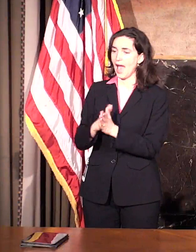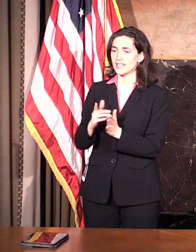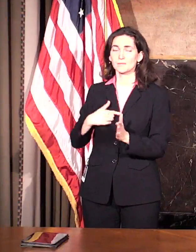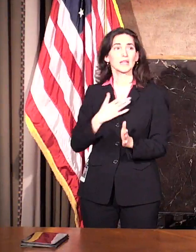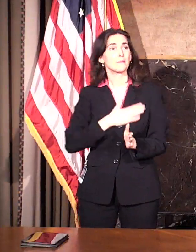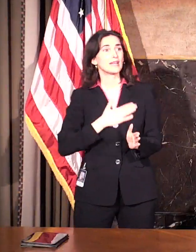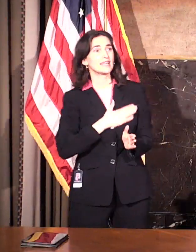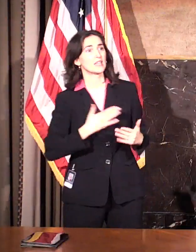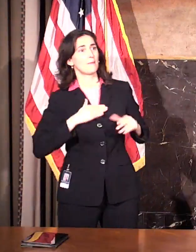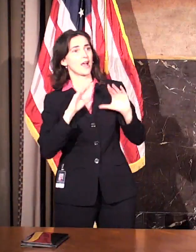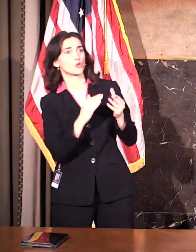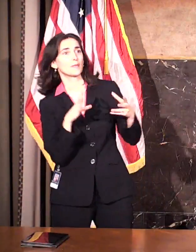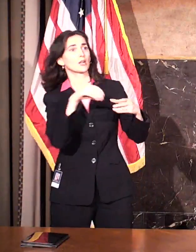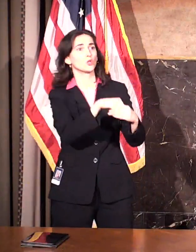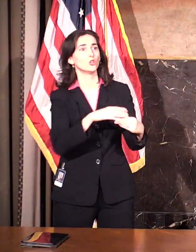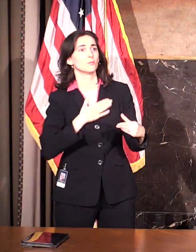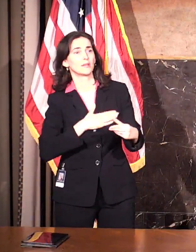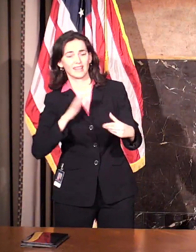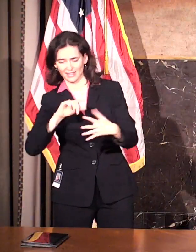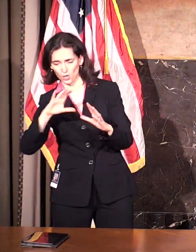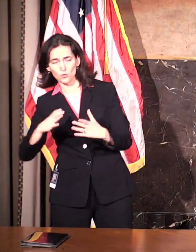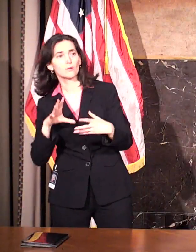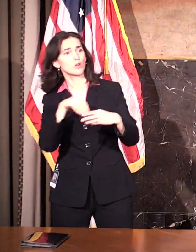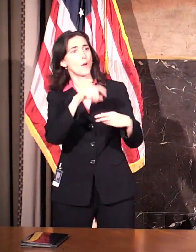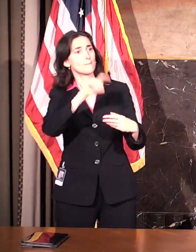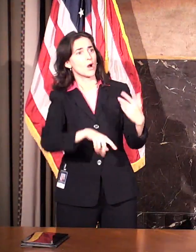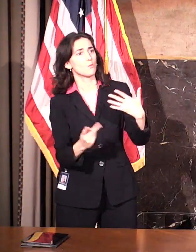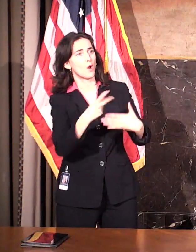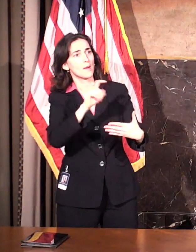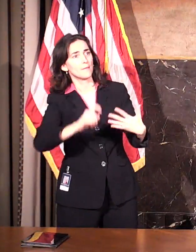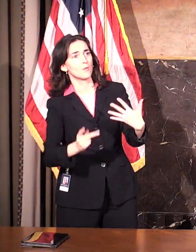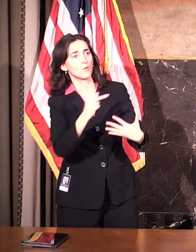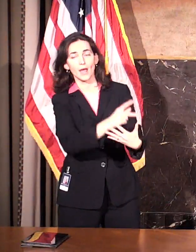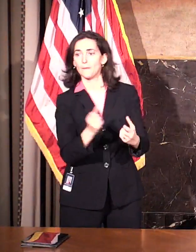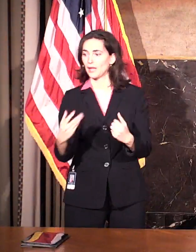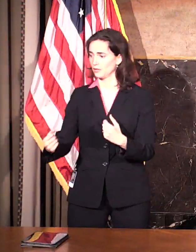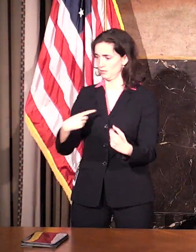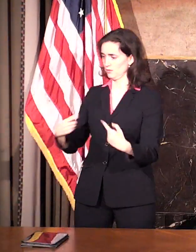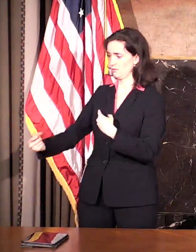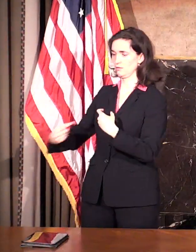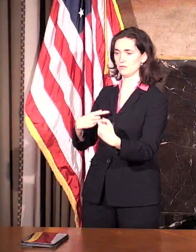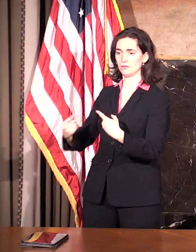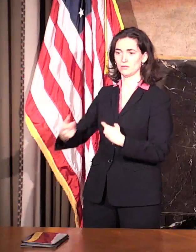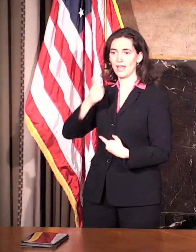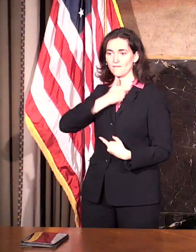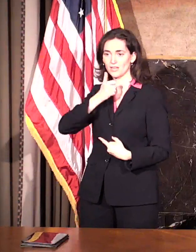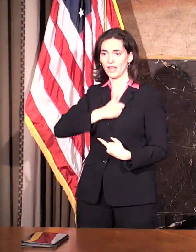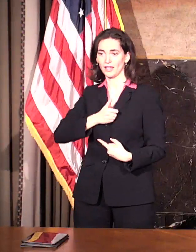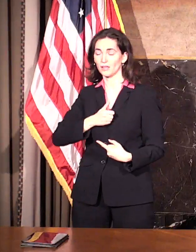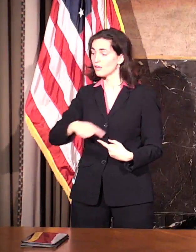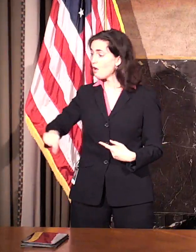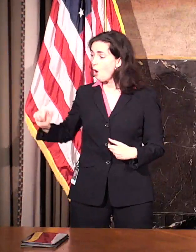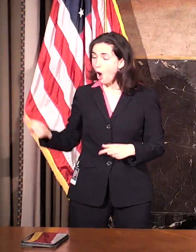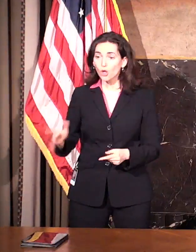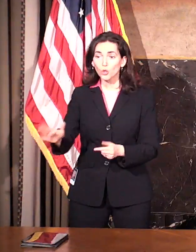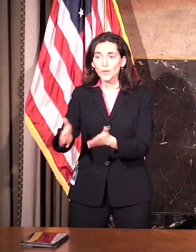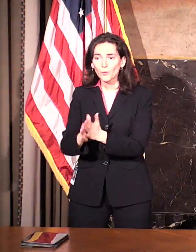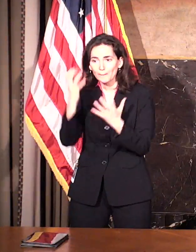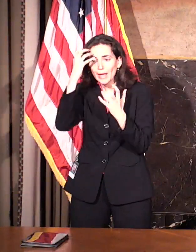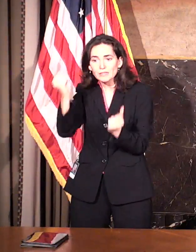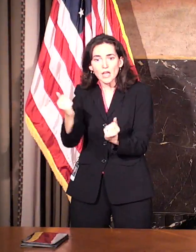some additional group as priority for the vaccine. And every one of those requests makes perfect